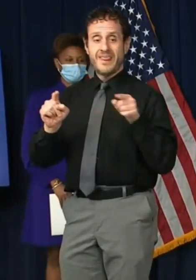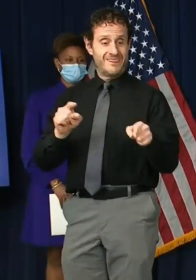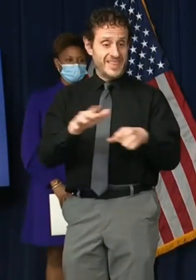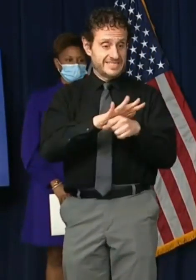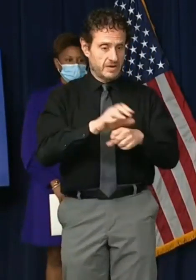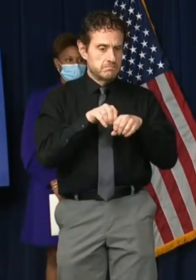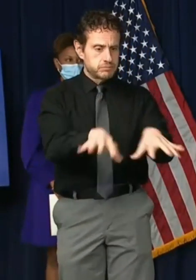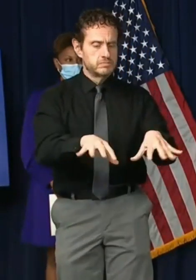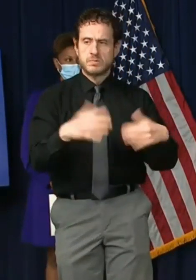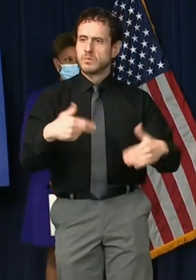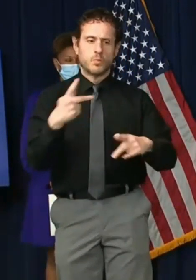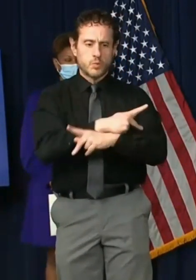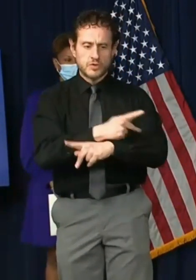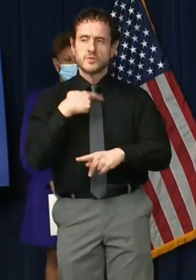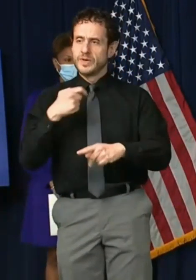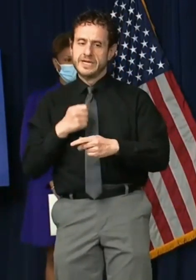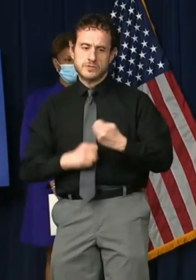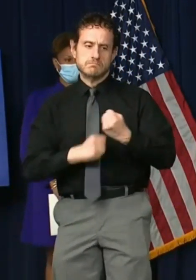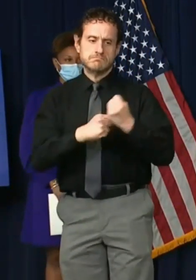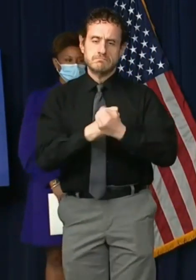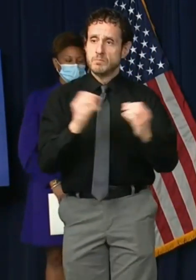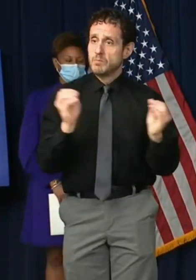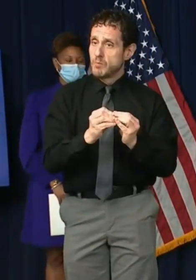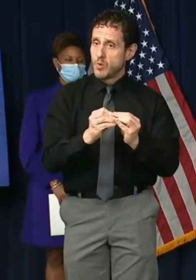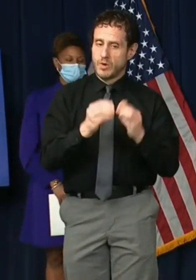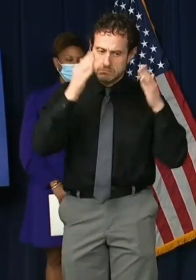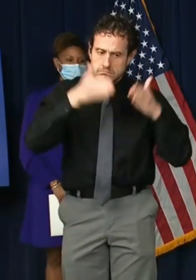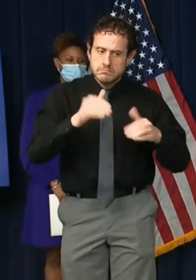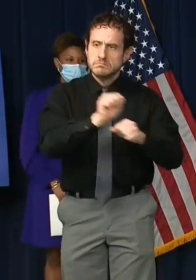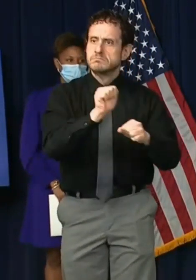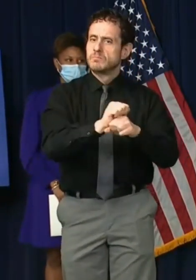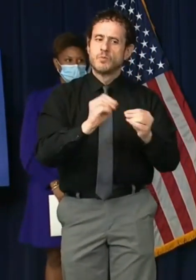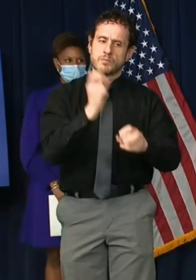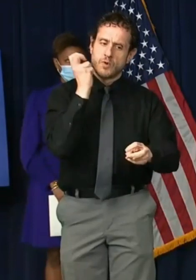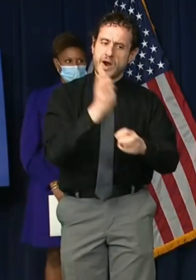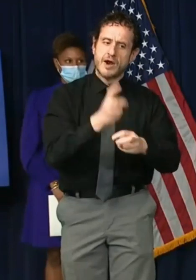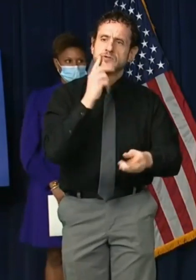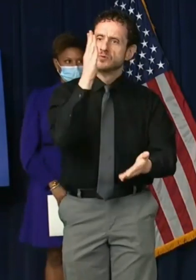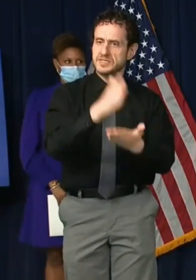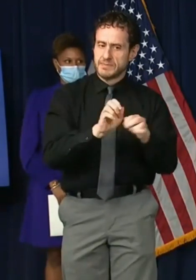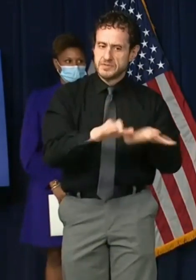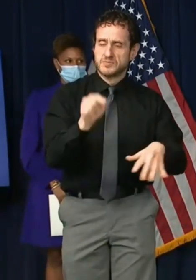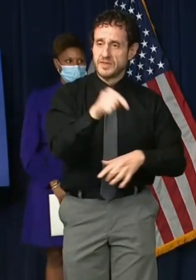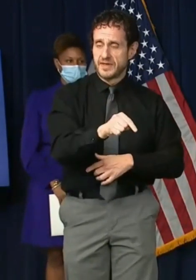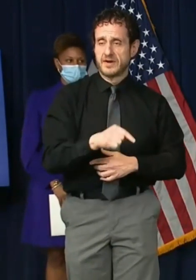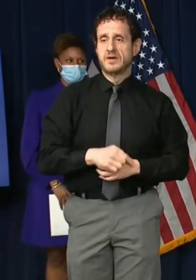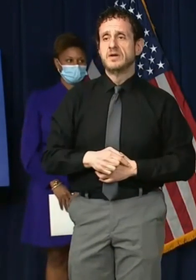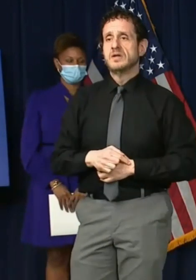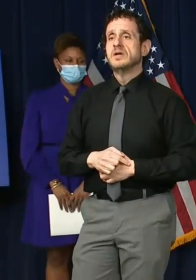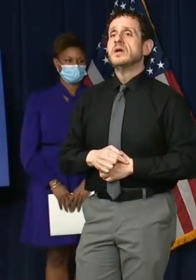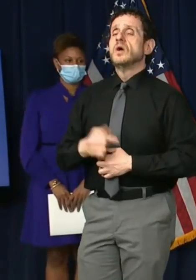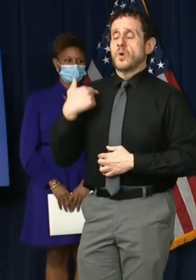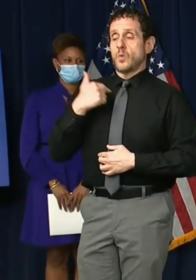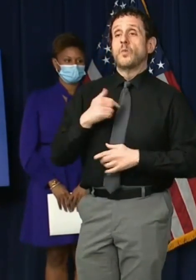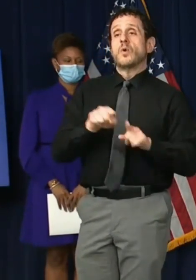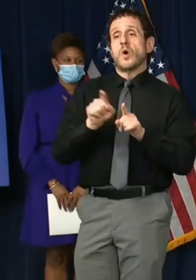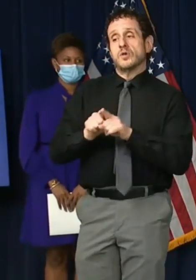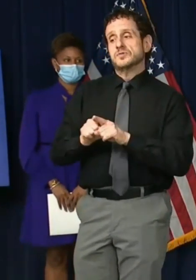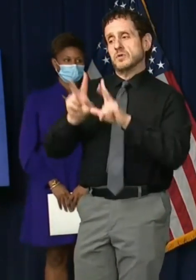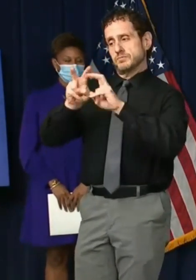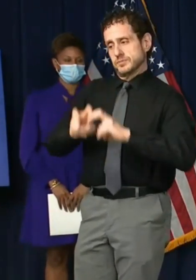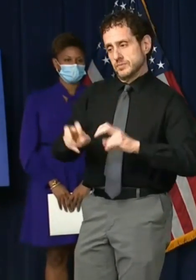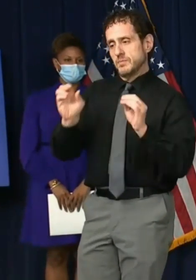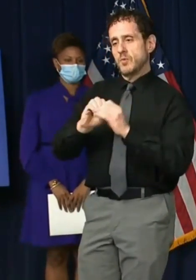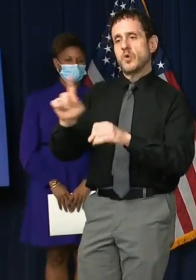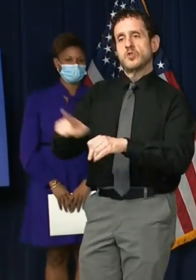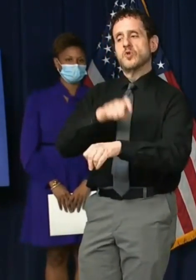targeted efforts. IDPH is pushing testing materials to more and more long-term care facilities.